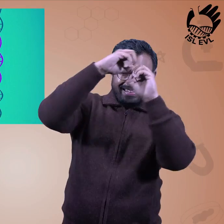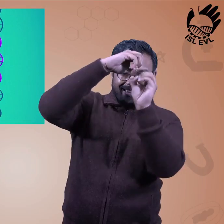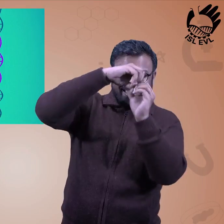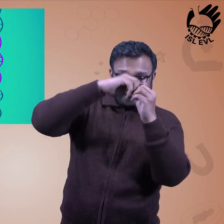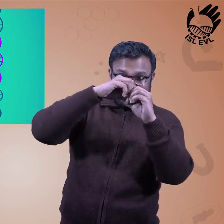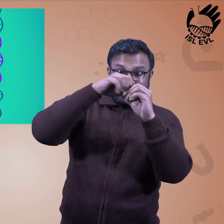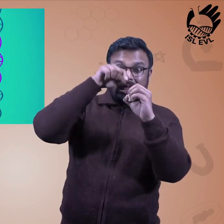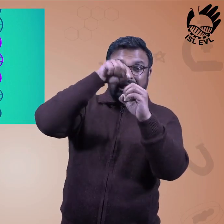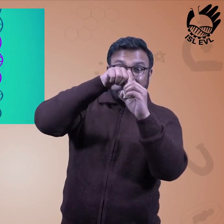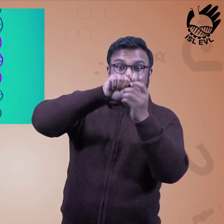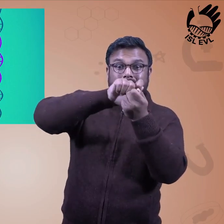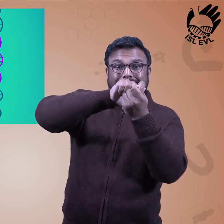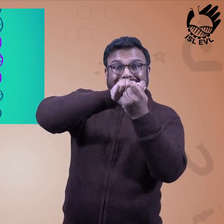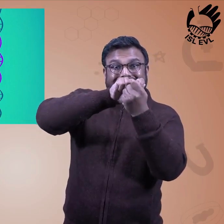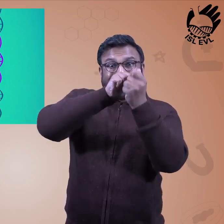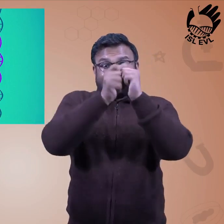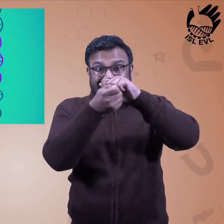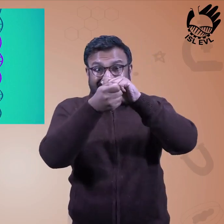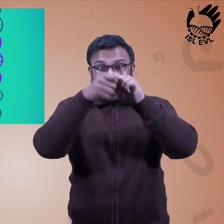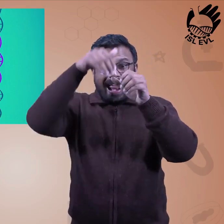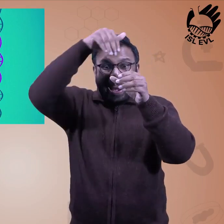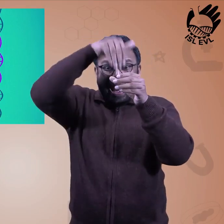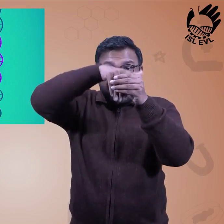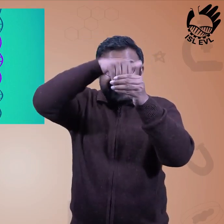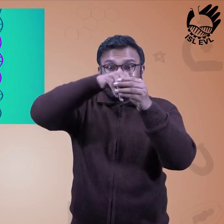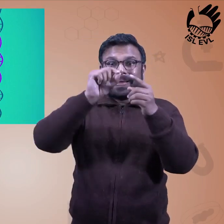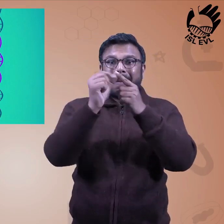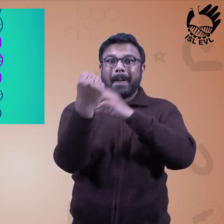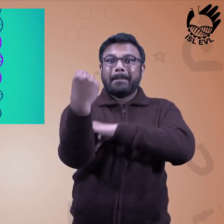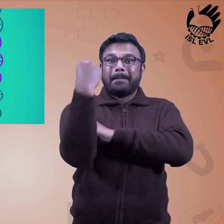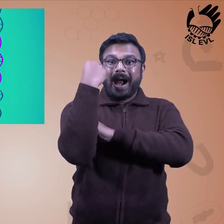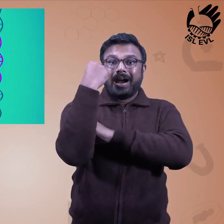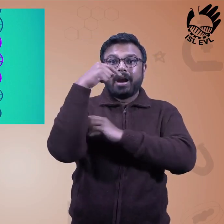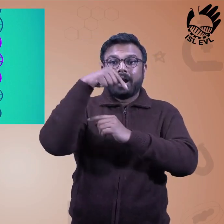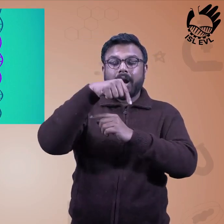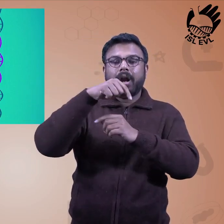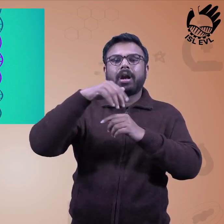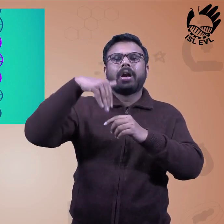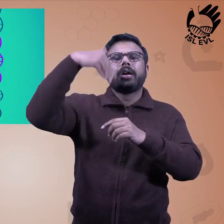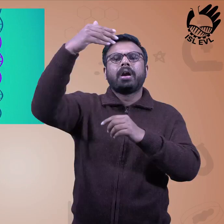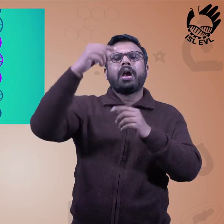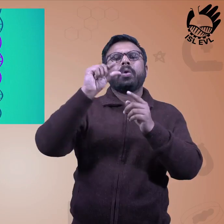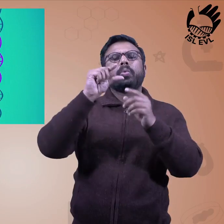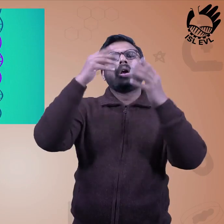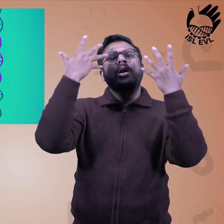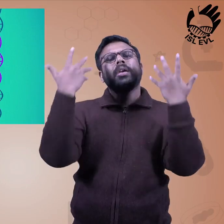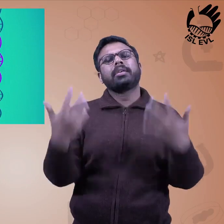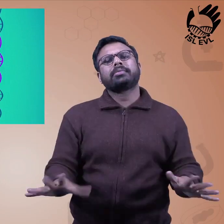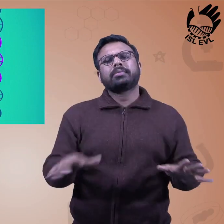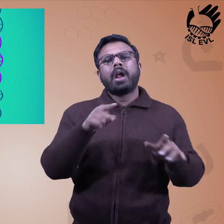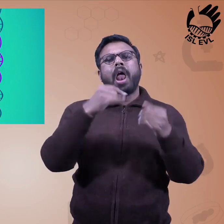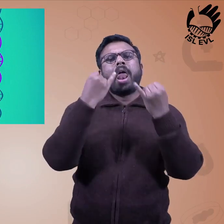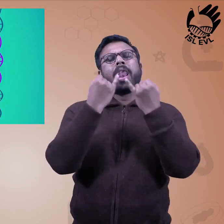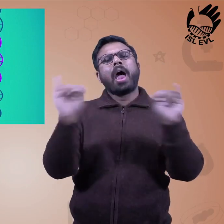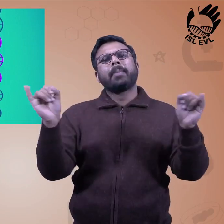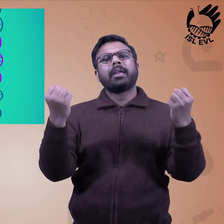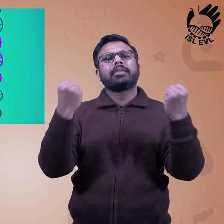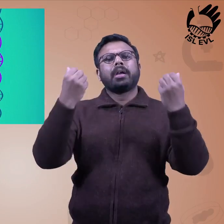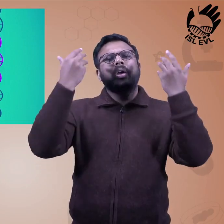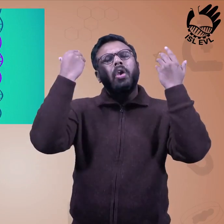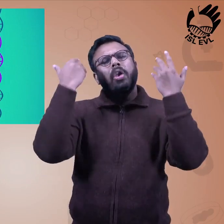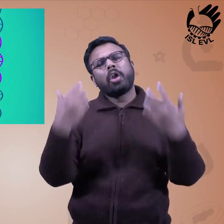such that the proteins become non-functional or